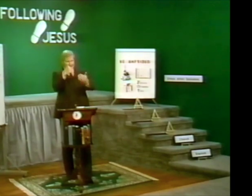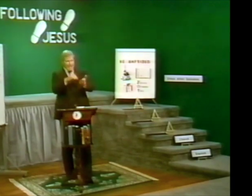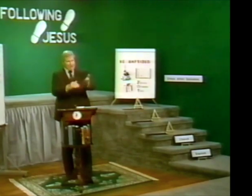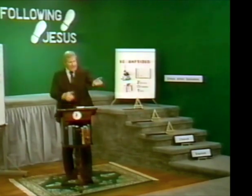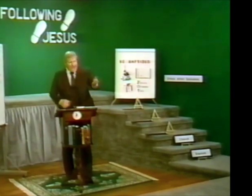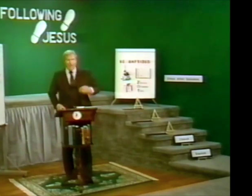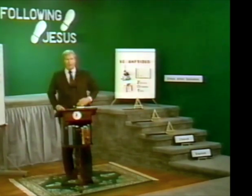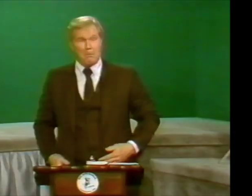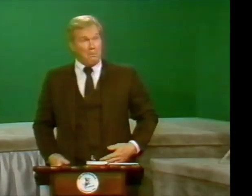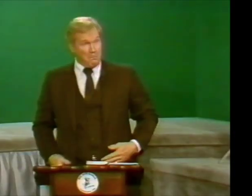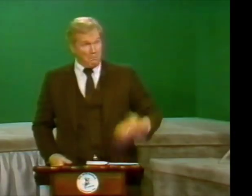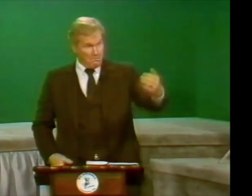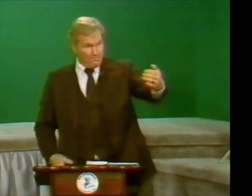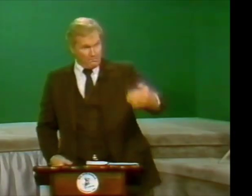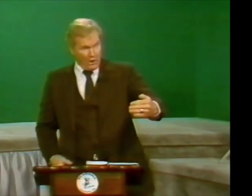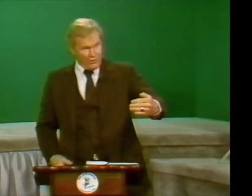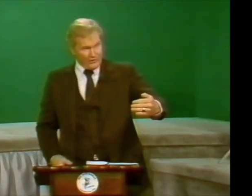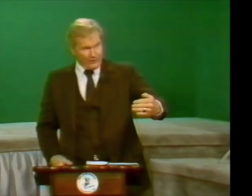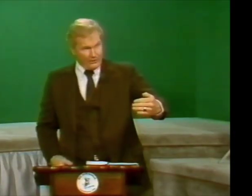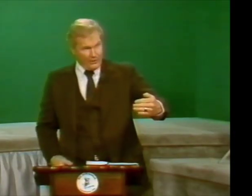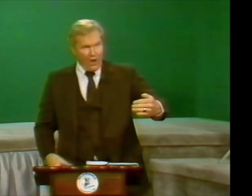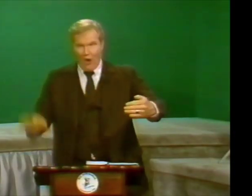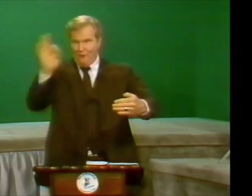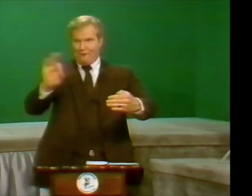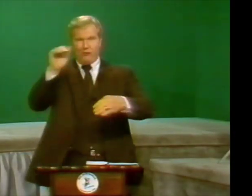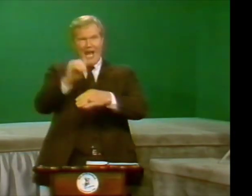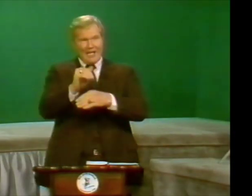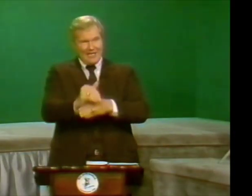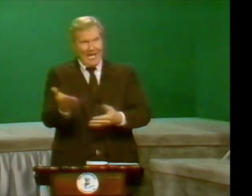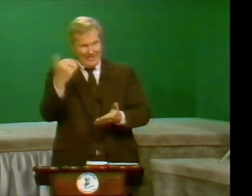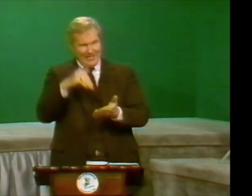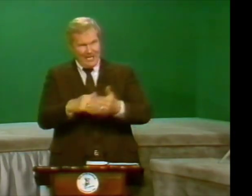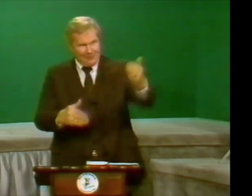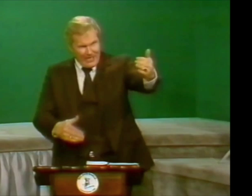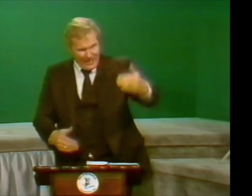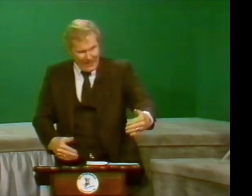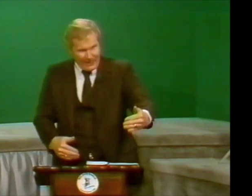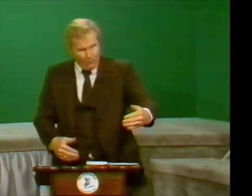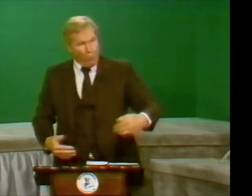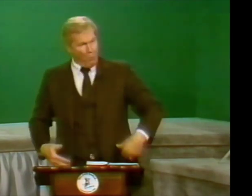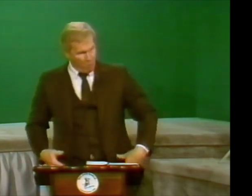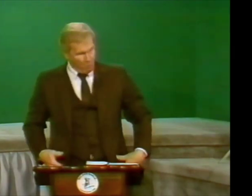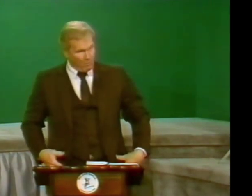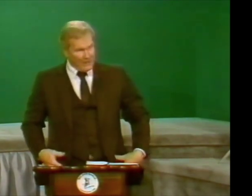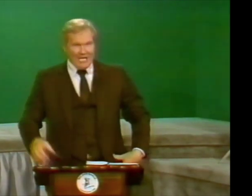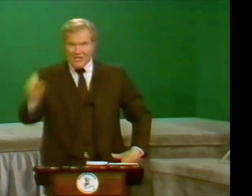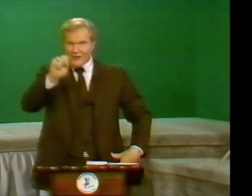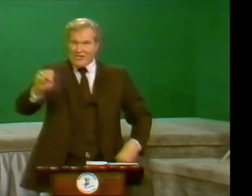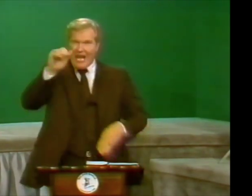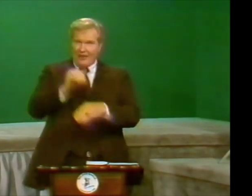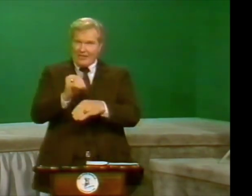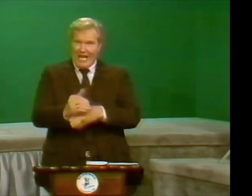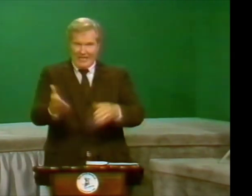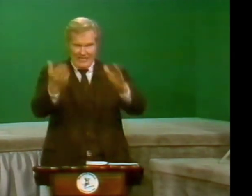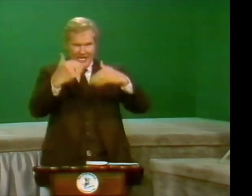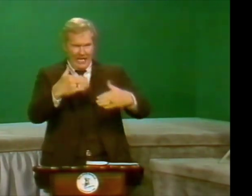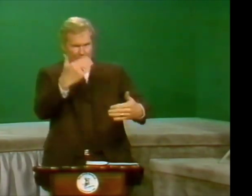came again. Closer. Friday night, he came again. Saturday night, he came right